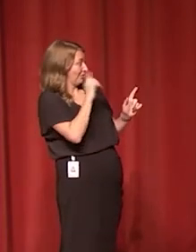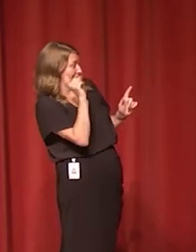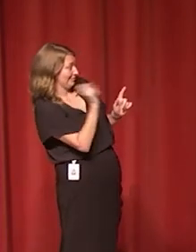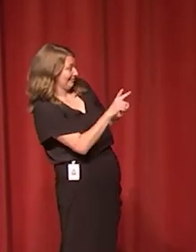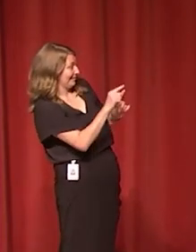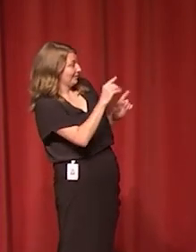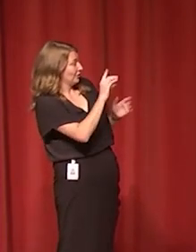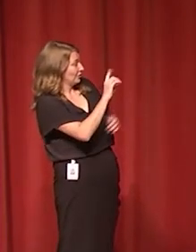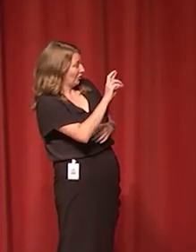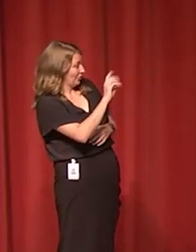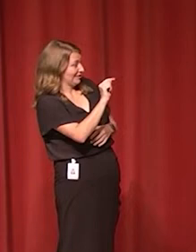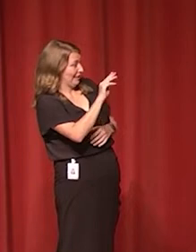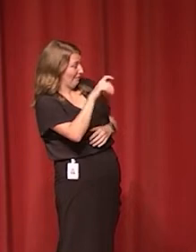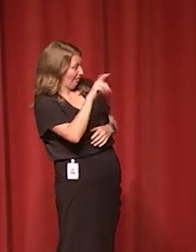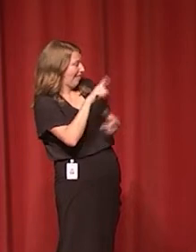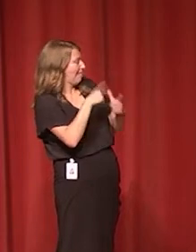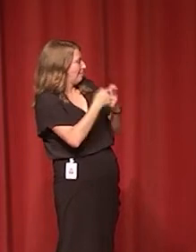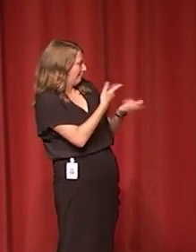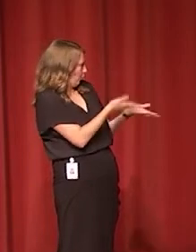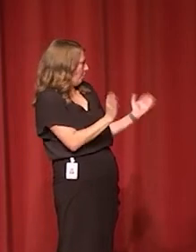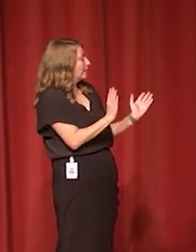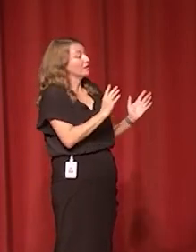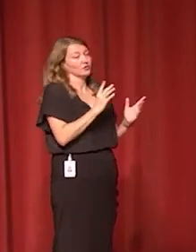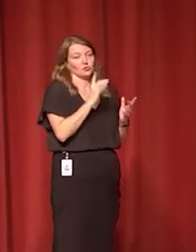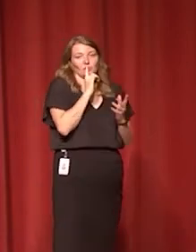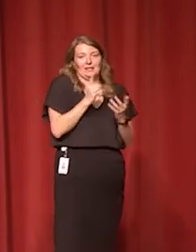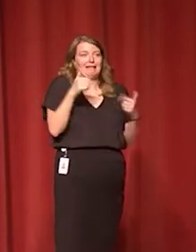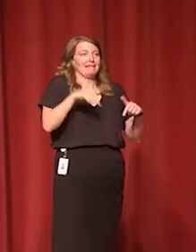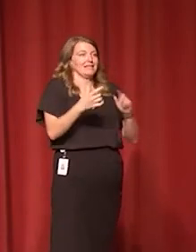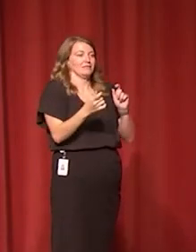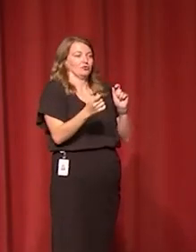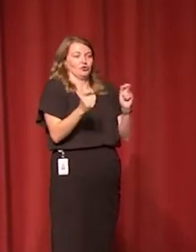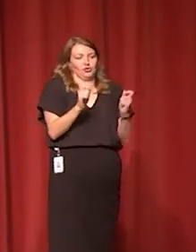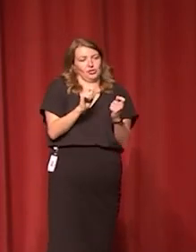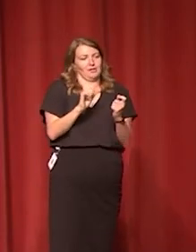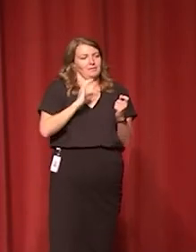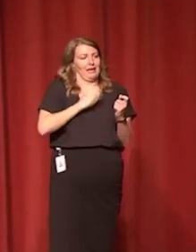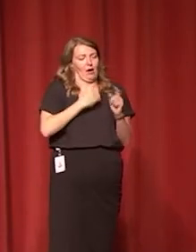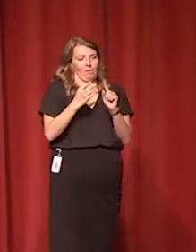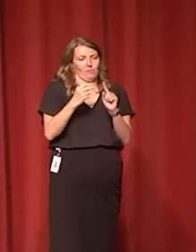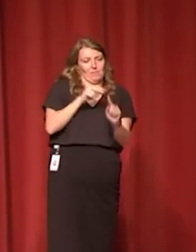it up to all of you as well. This really is a shift in the way we think about